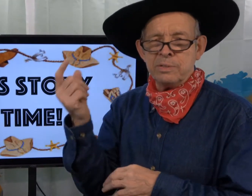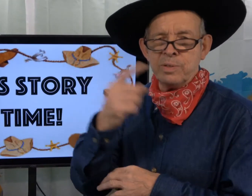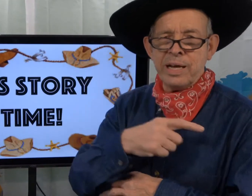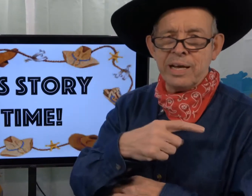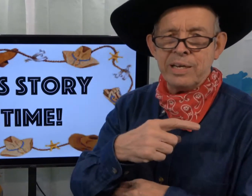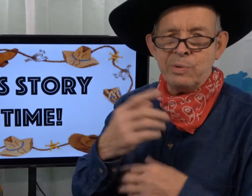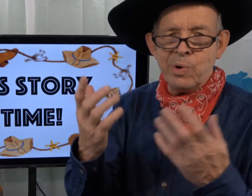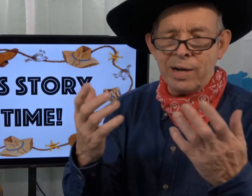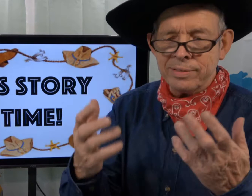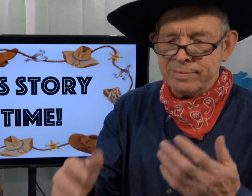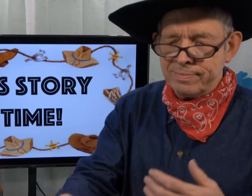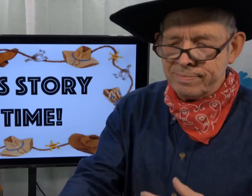Jay 1,